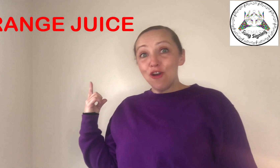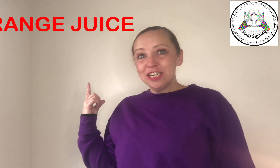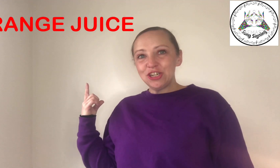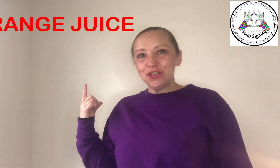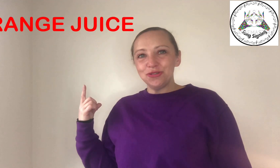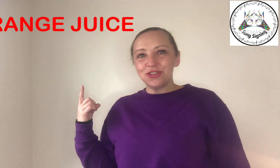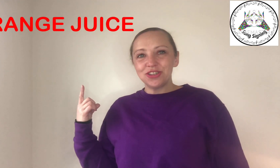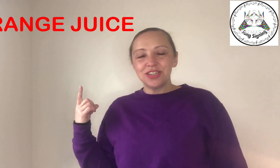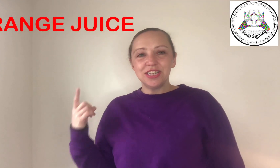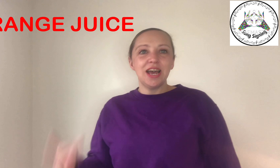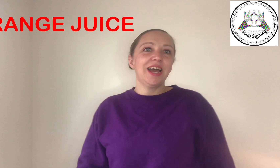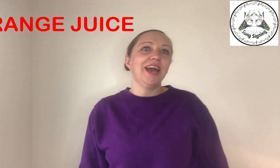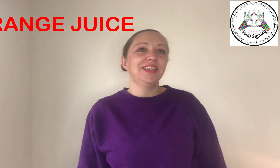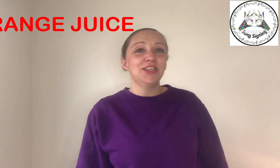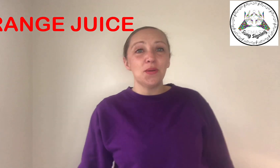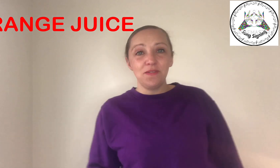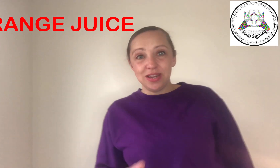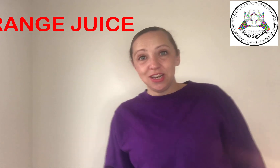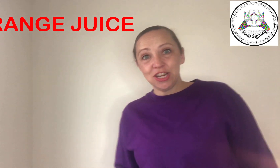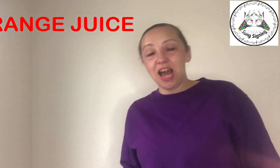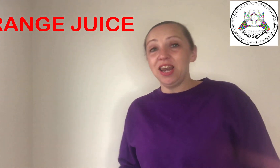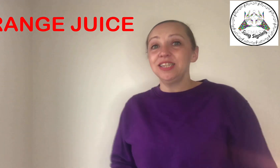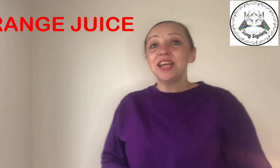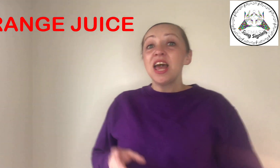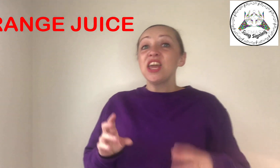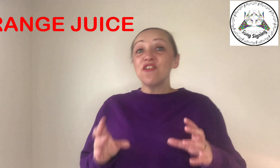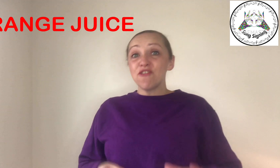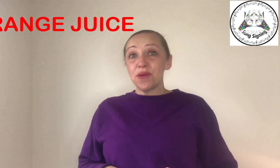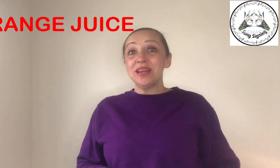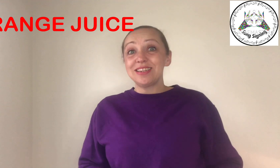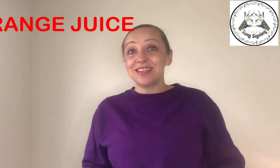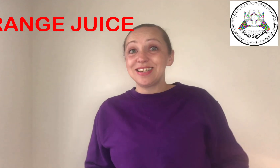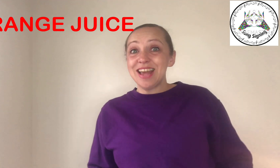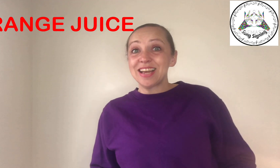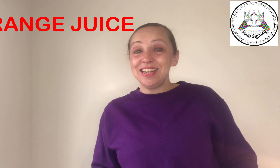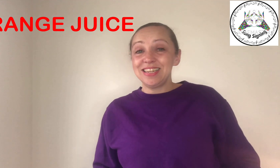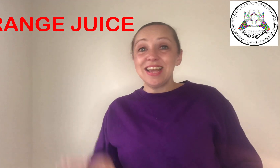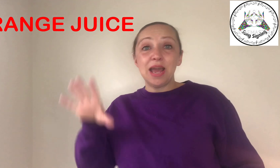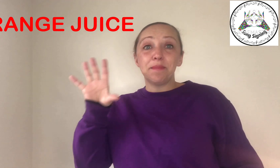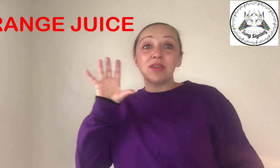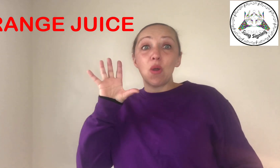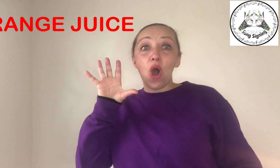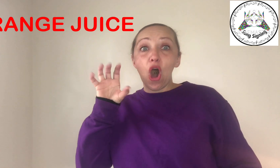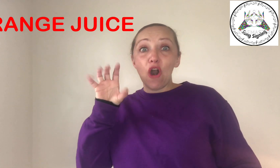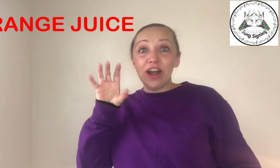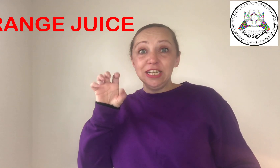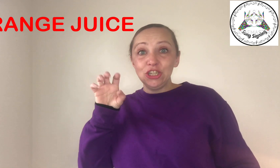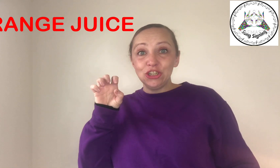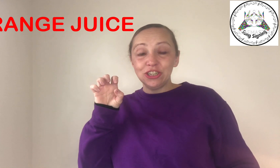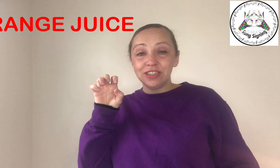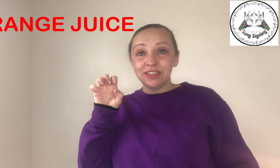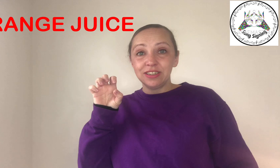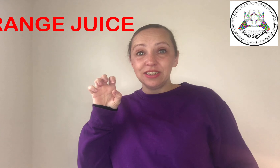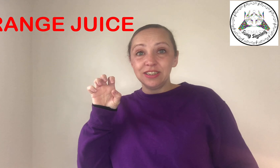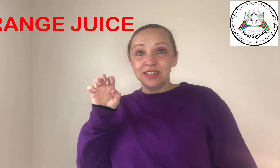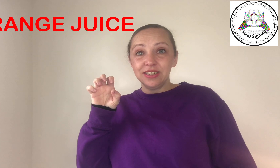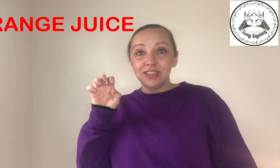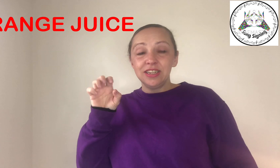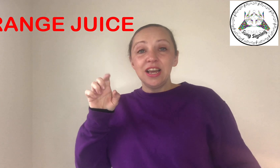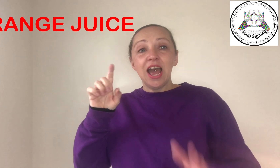Orange juice. Okay, so if you did your colors, your fruit is just exactly the same. So orange, and